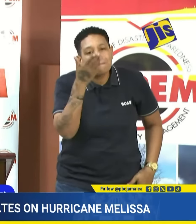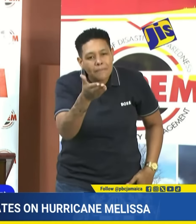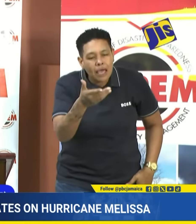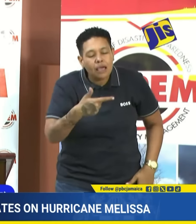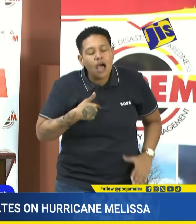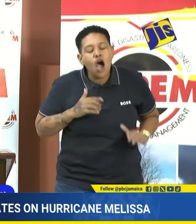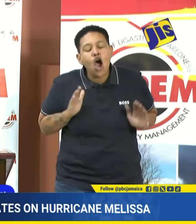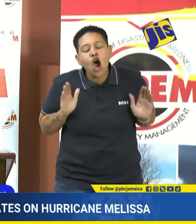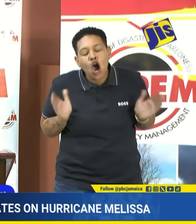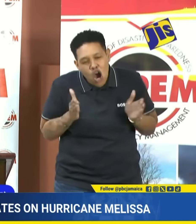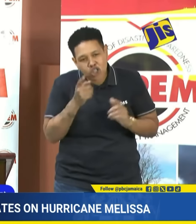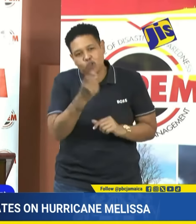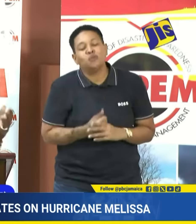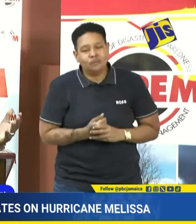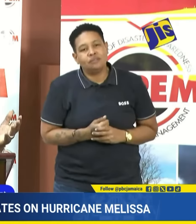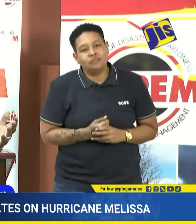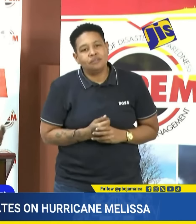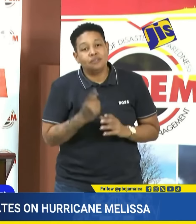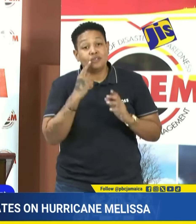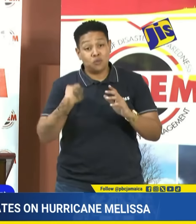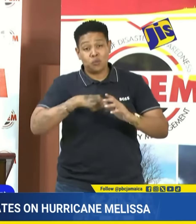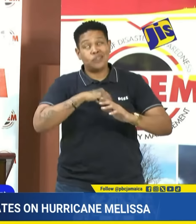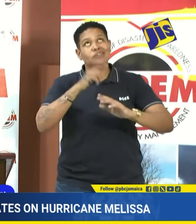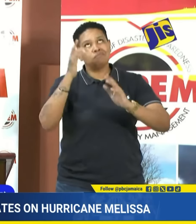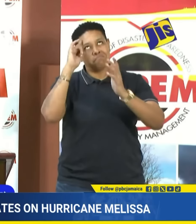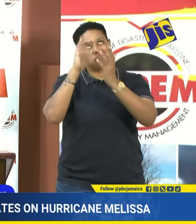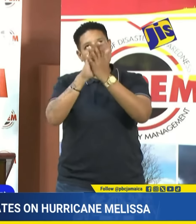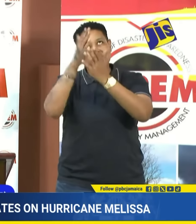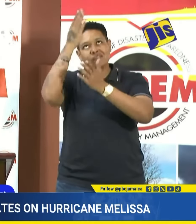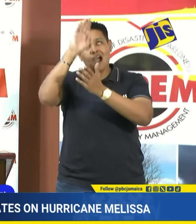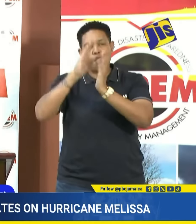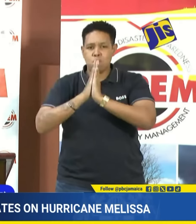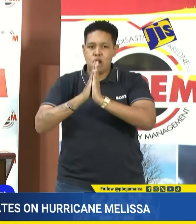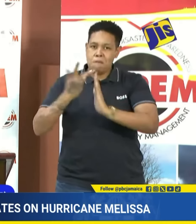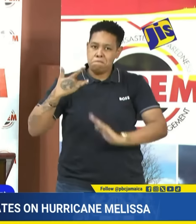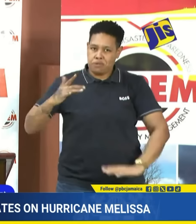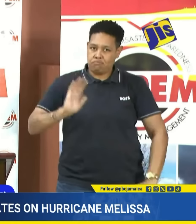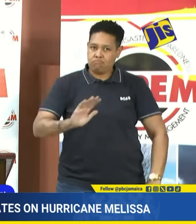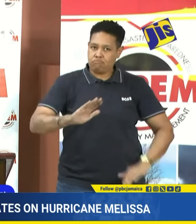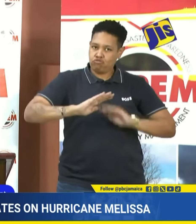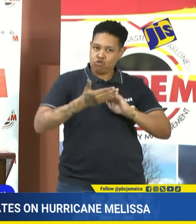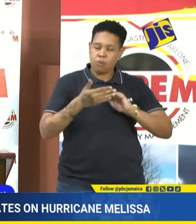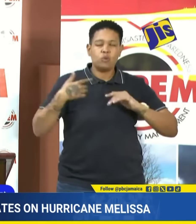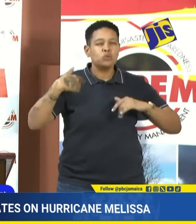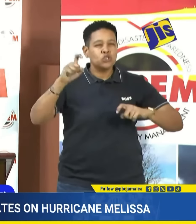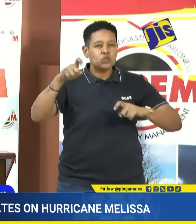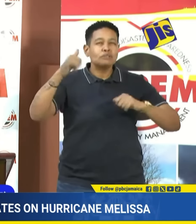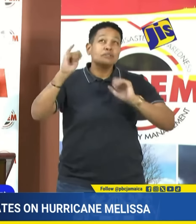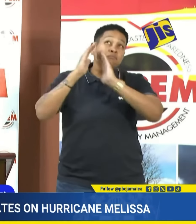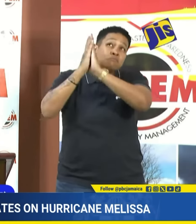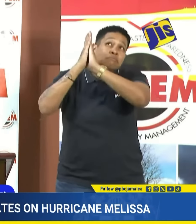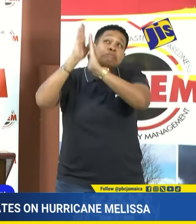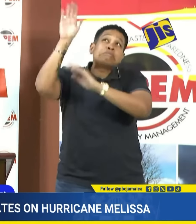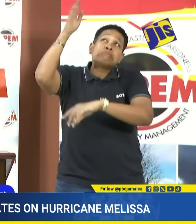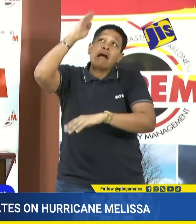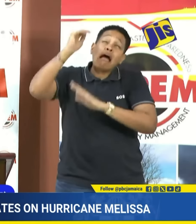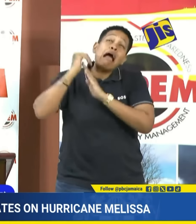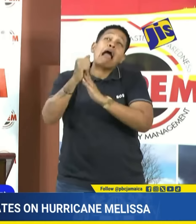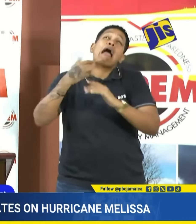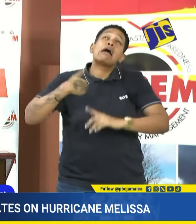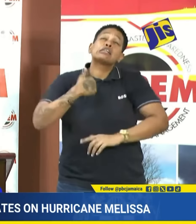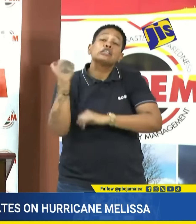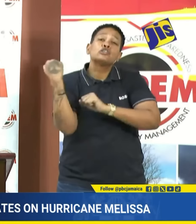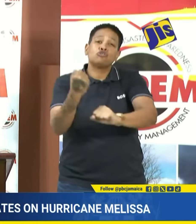you. And as a praying country, let us continue to pray for God's guidance